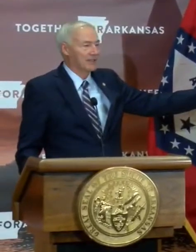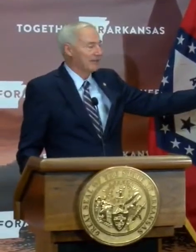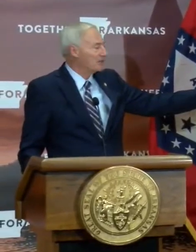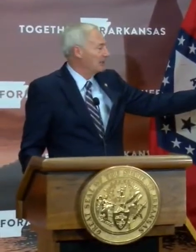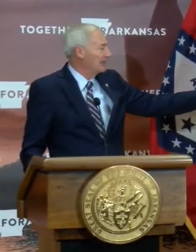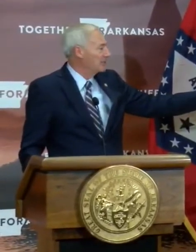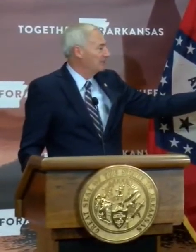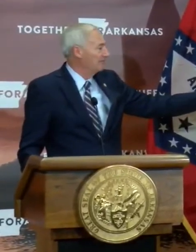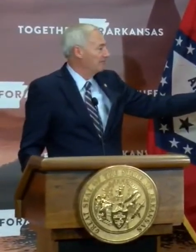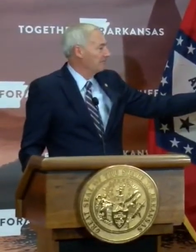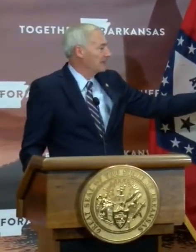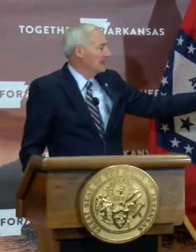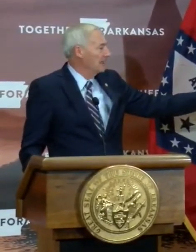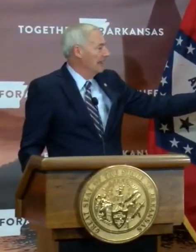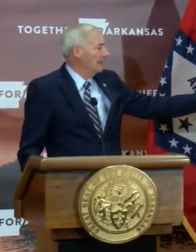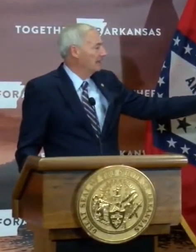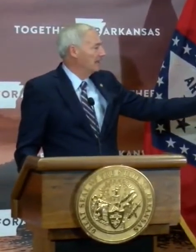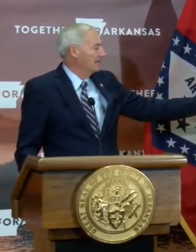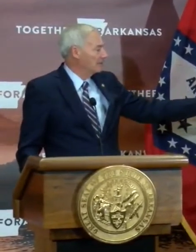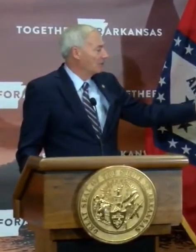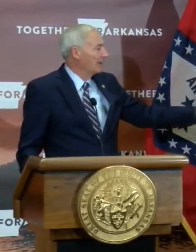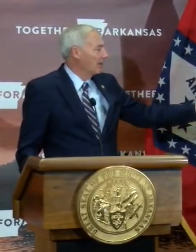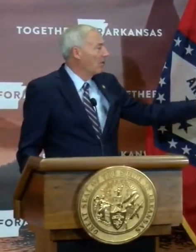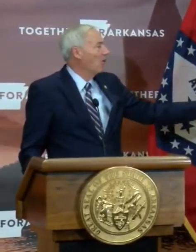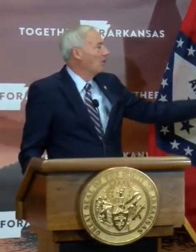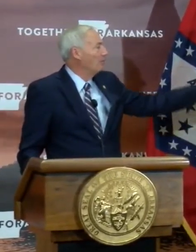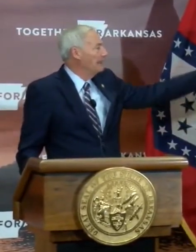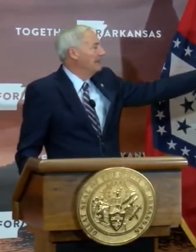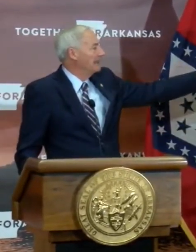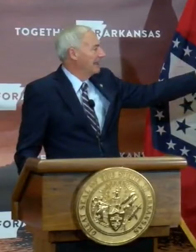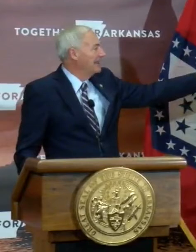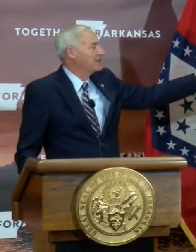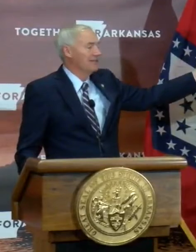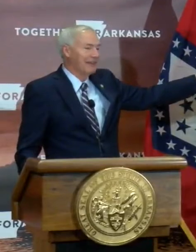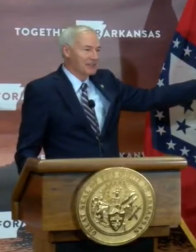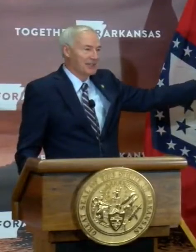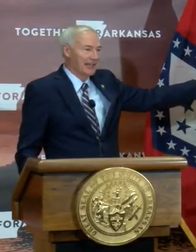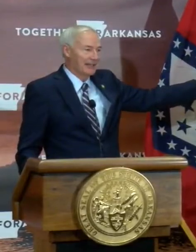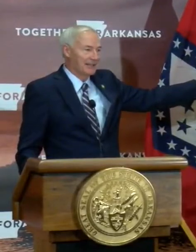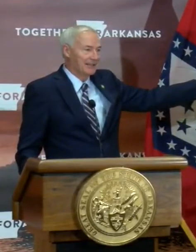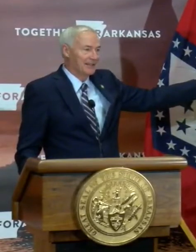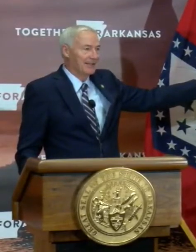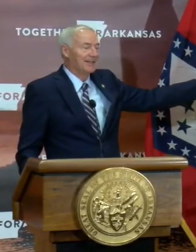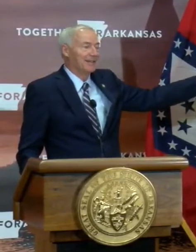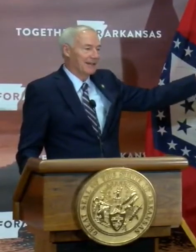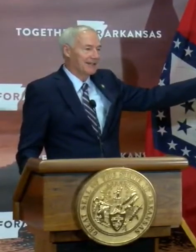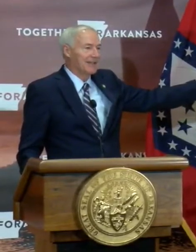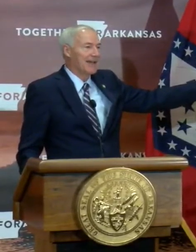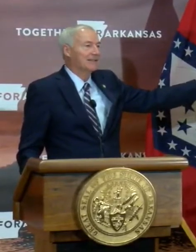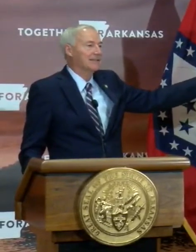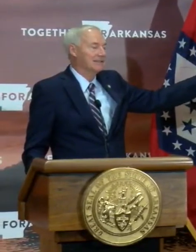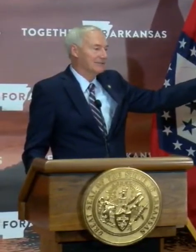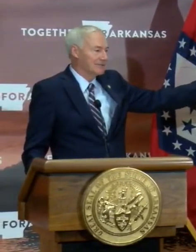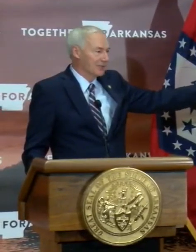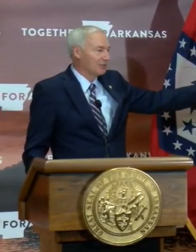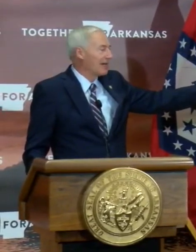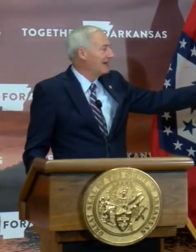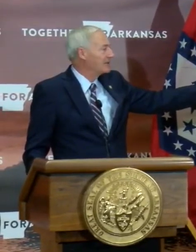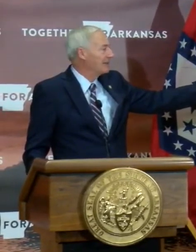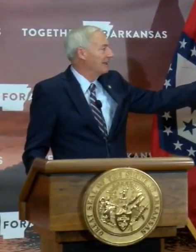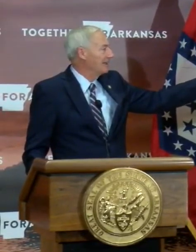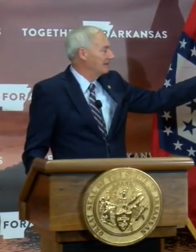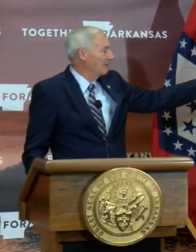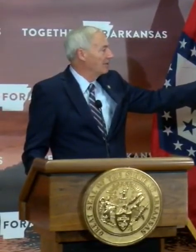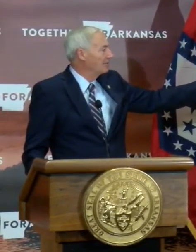the case investigation. And so they'll all be case investigated, contacted, told